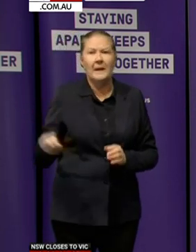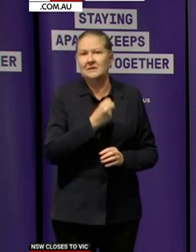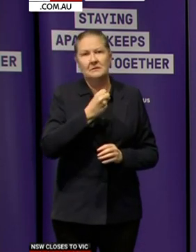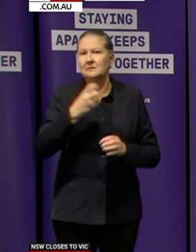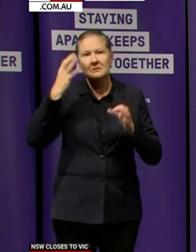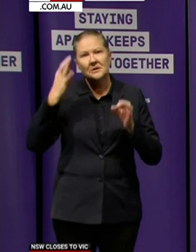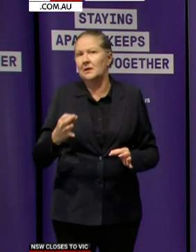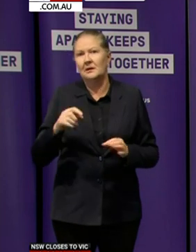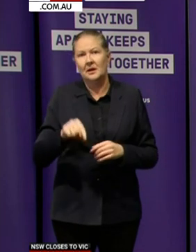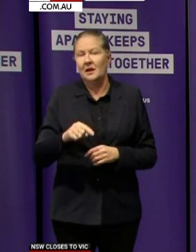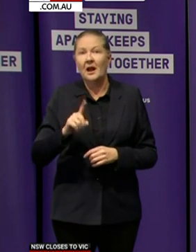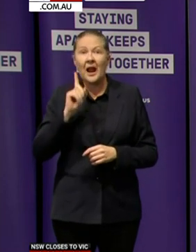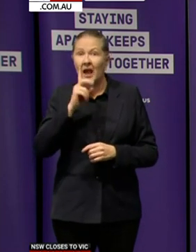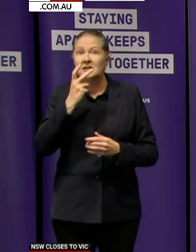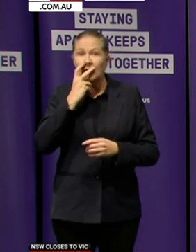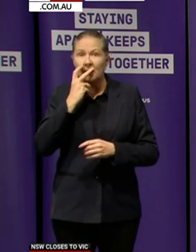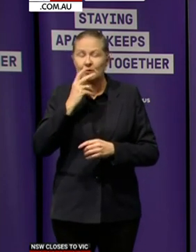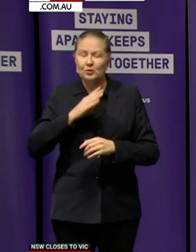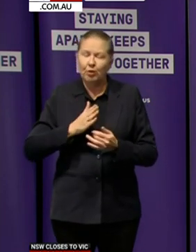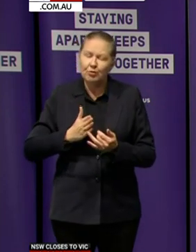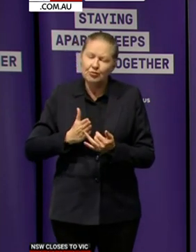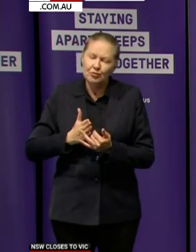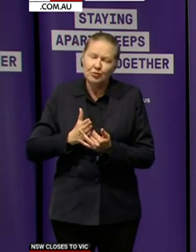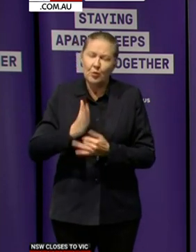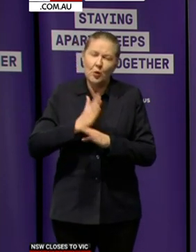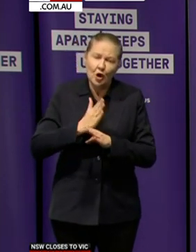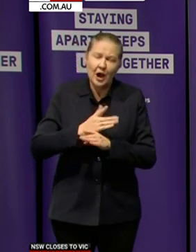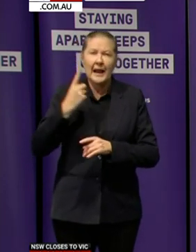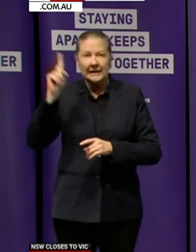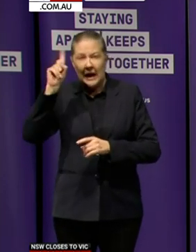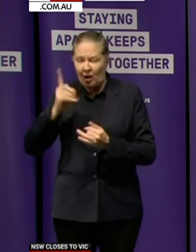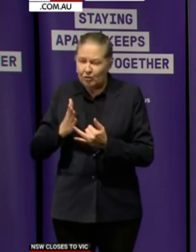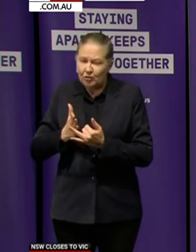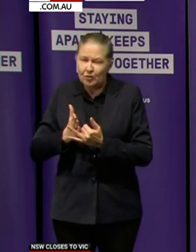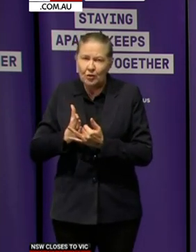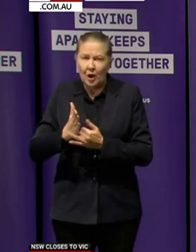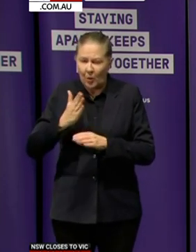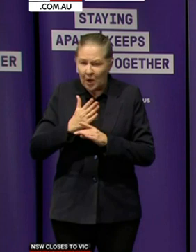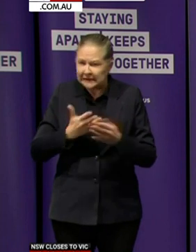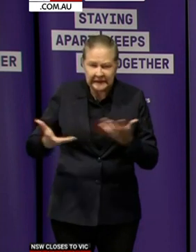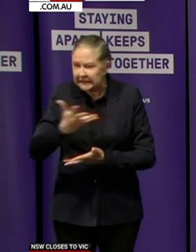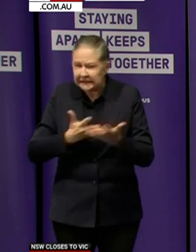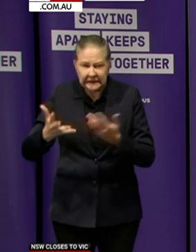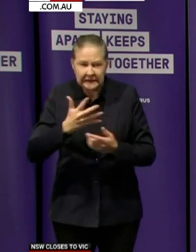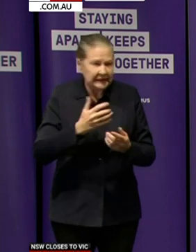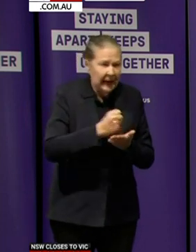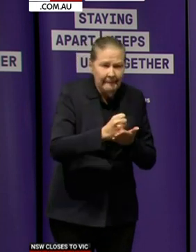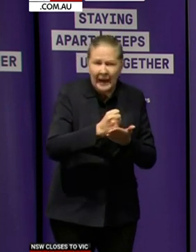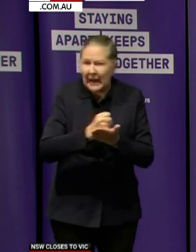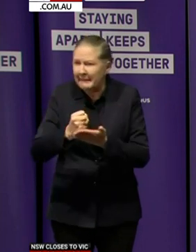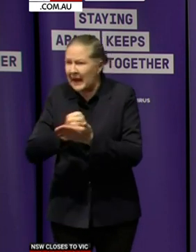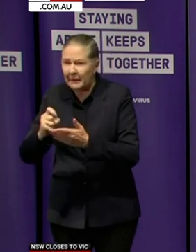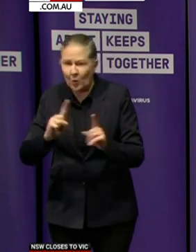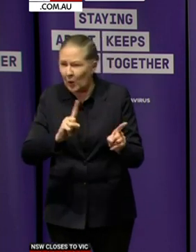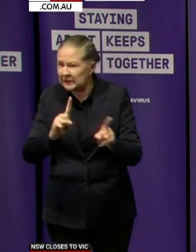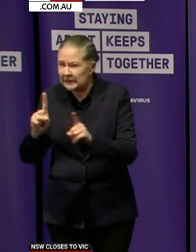It was a long night, and we have been working throughout the day to get all the data we possibly could to make the